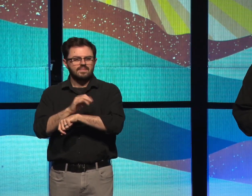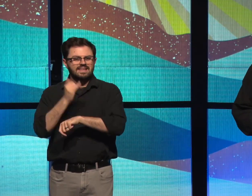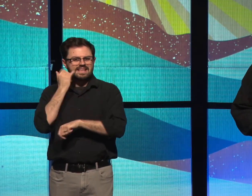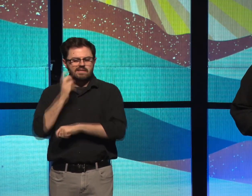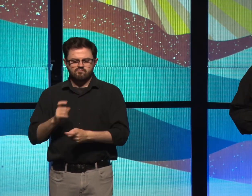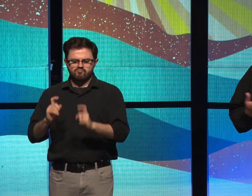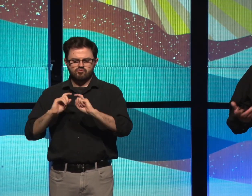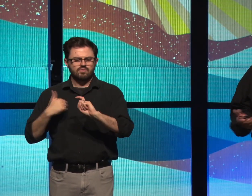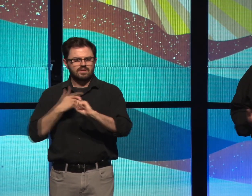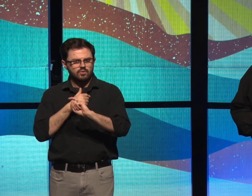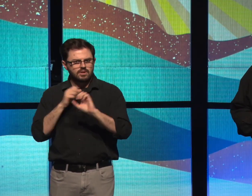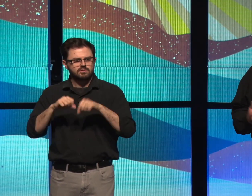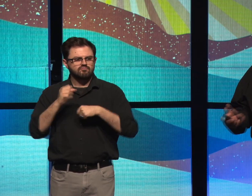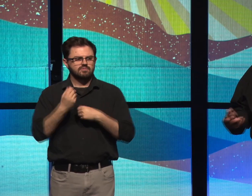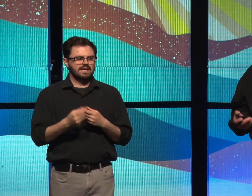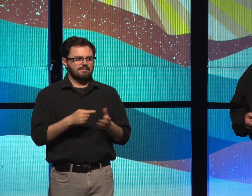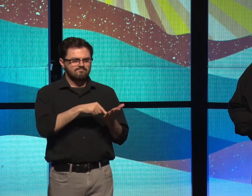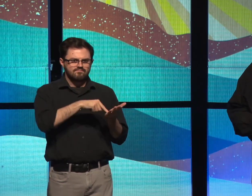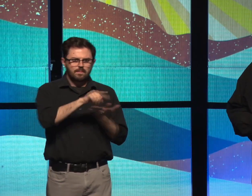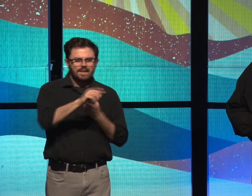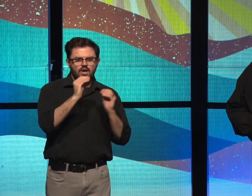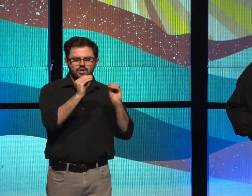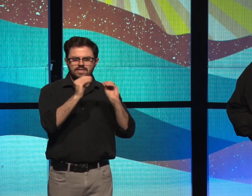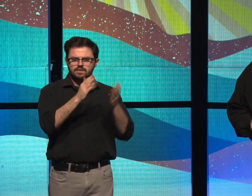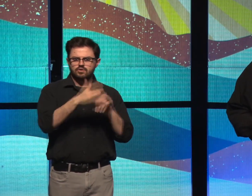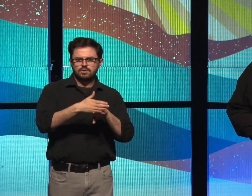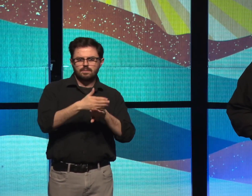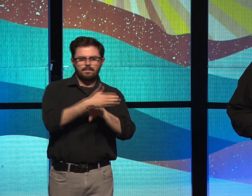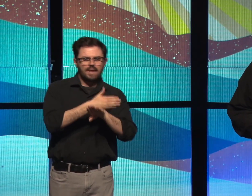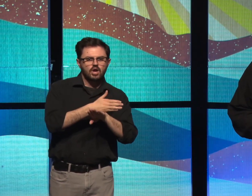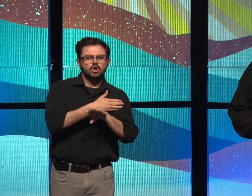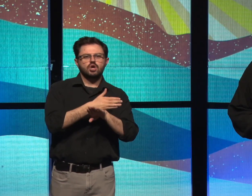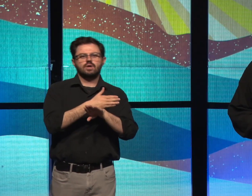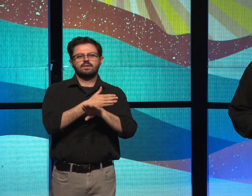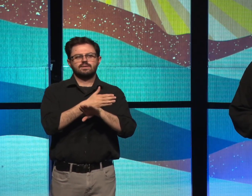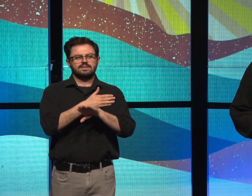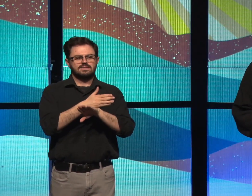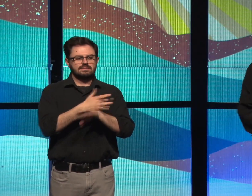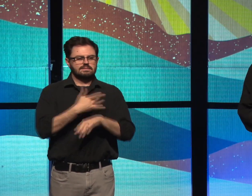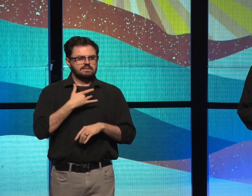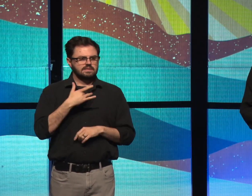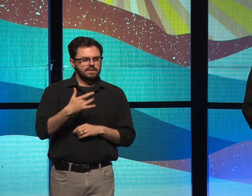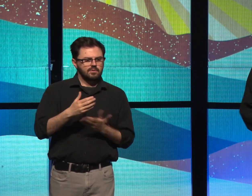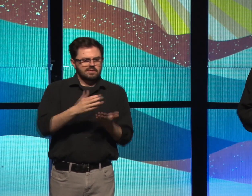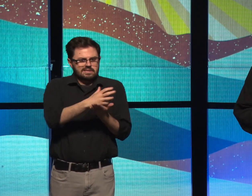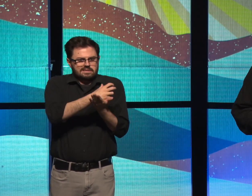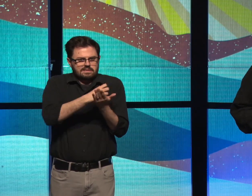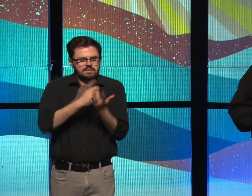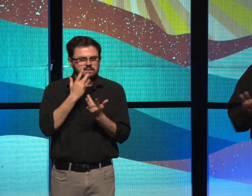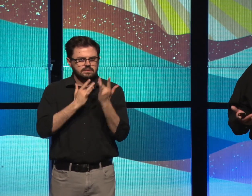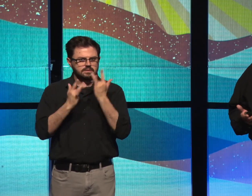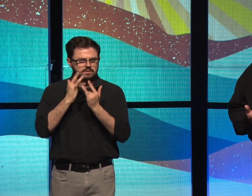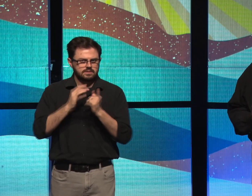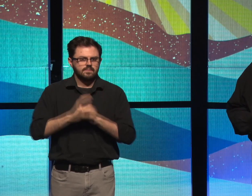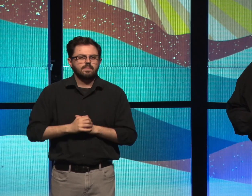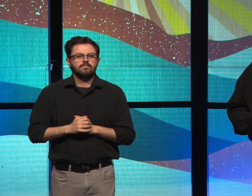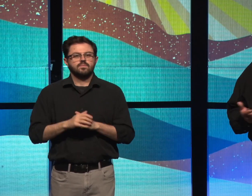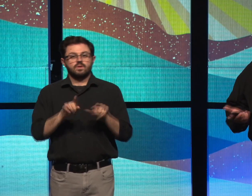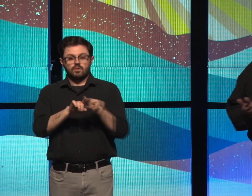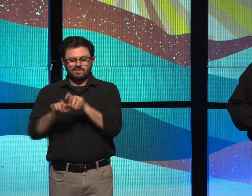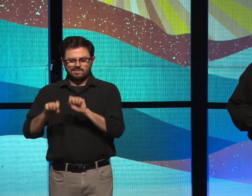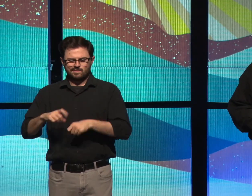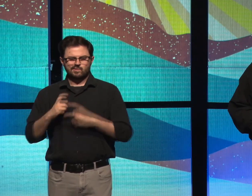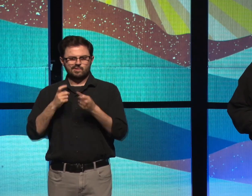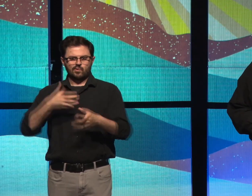better wages for our teachers that are often living paycheck to paycheck. You can donate clothes, diapers, food to